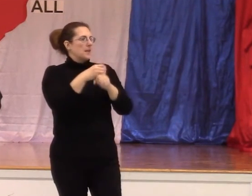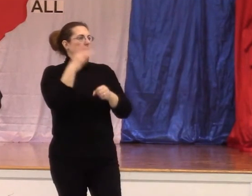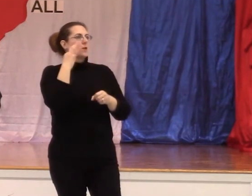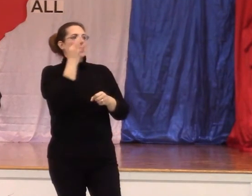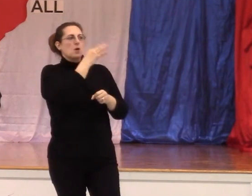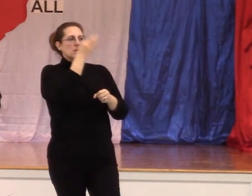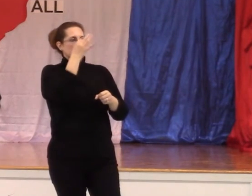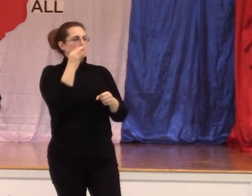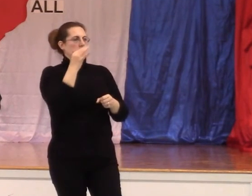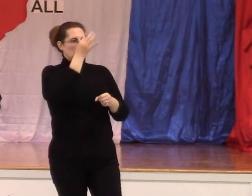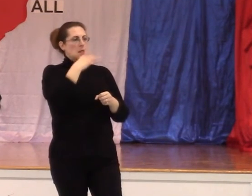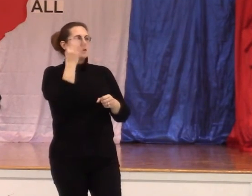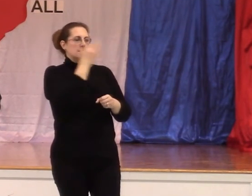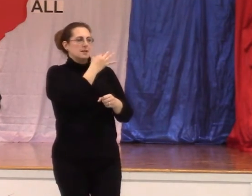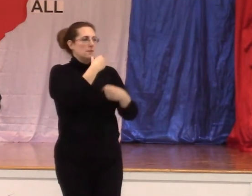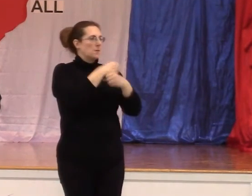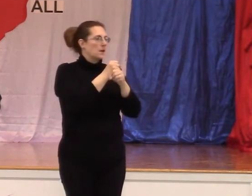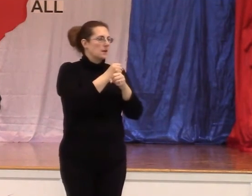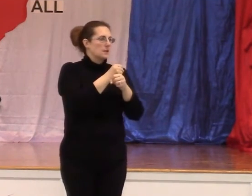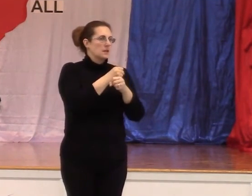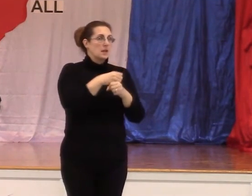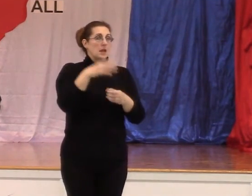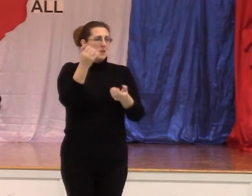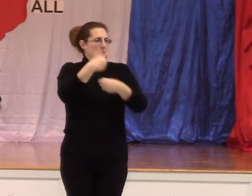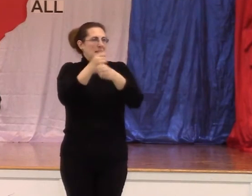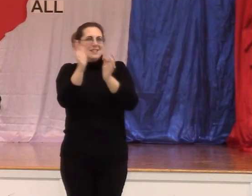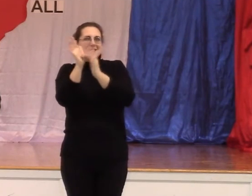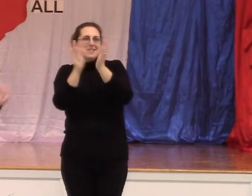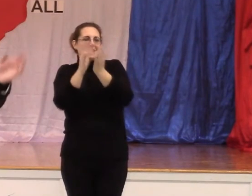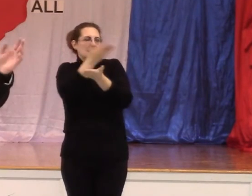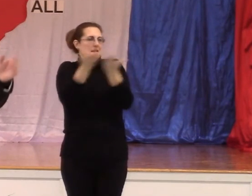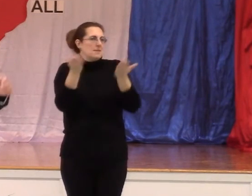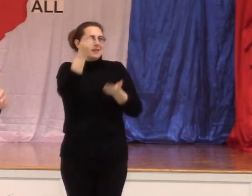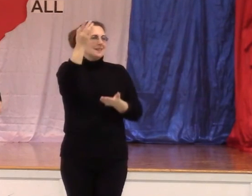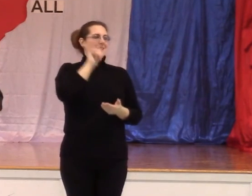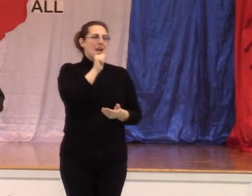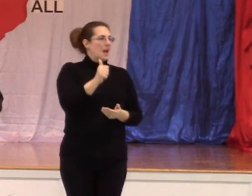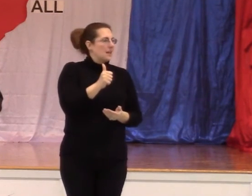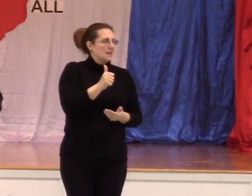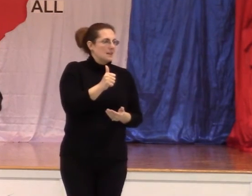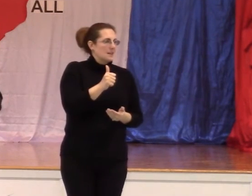weird Christology things. You have to make Jesus things he's not. He says, two natures of